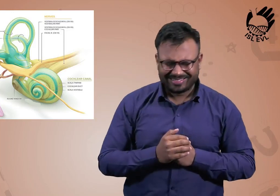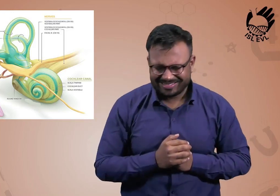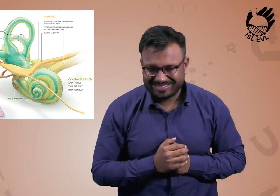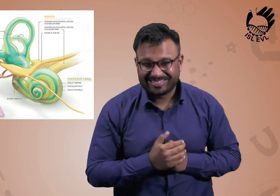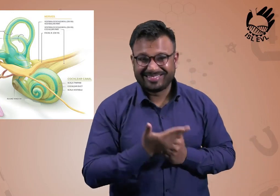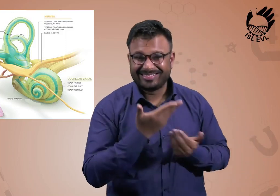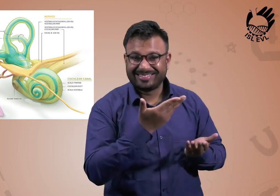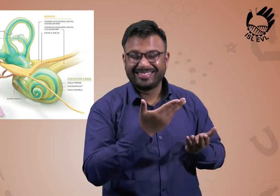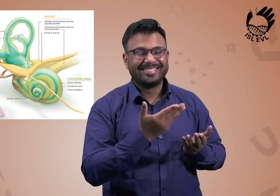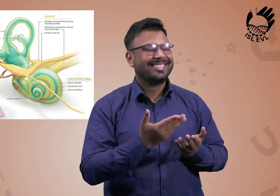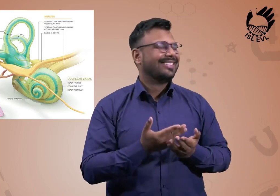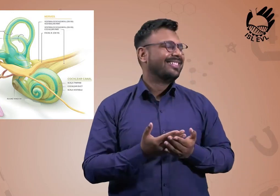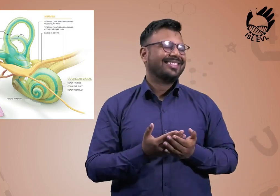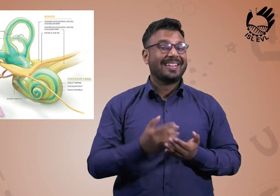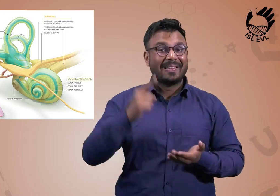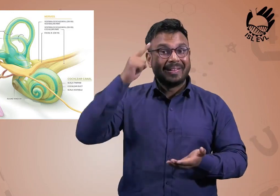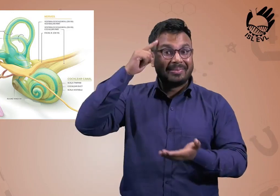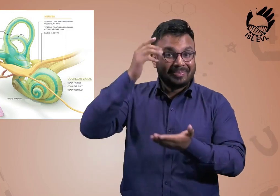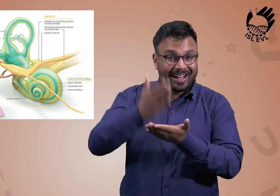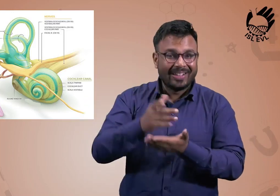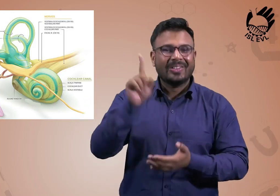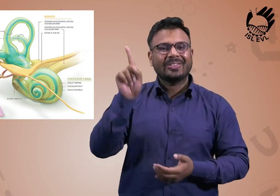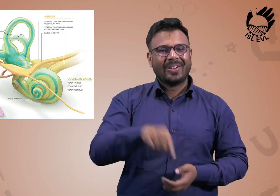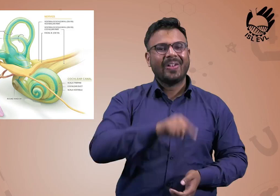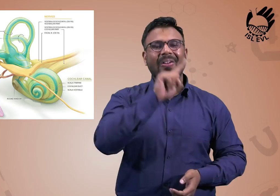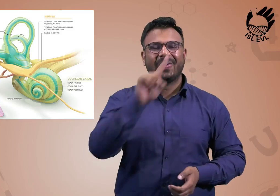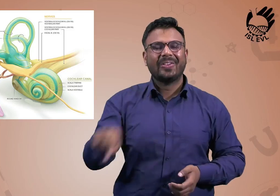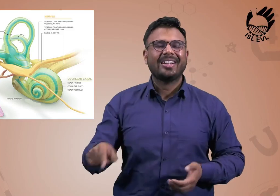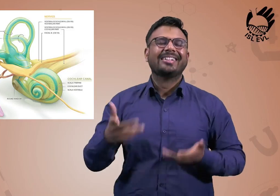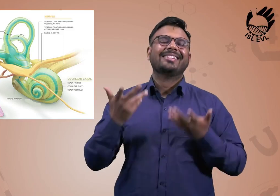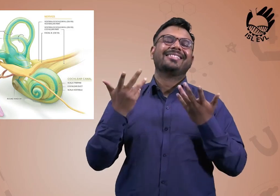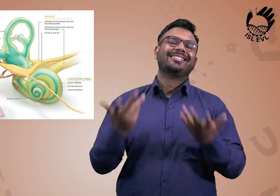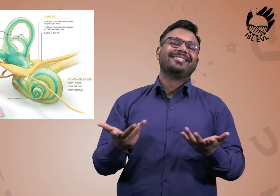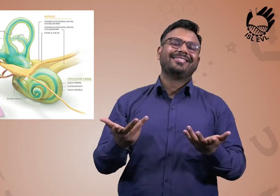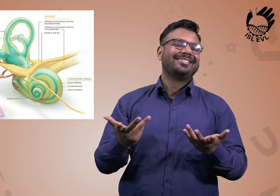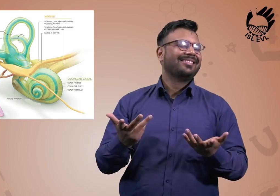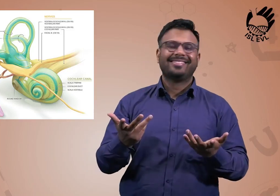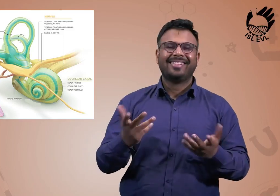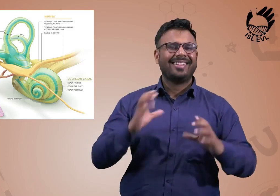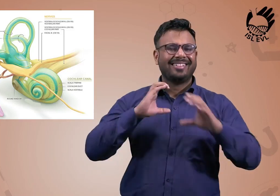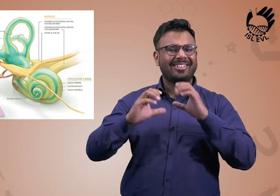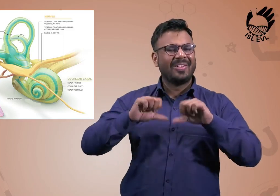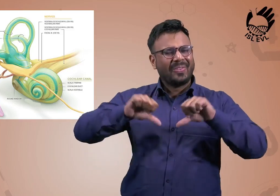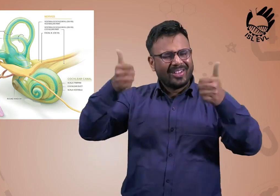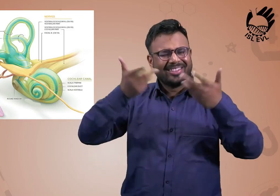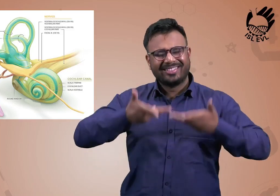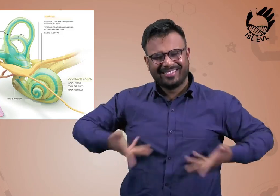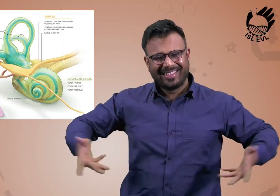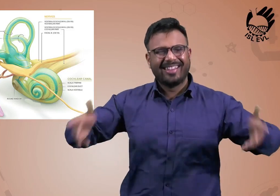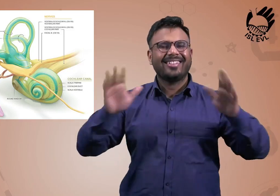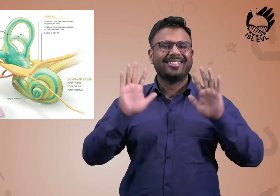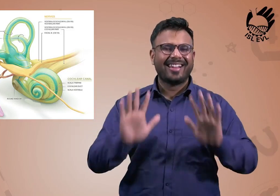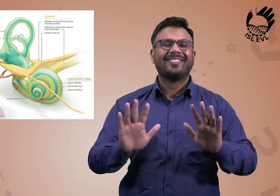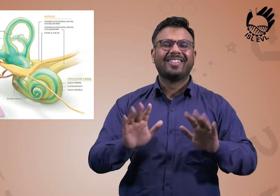Many people also might think that if a child learns sign language, they will not speak.